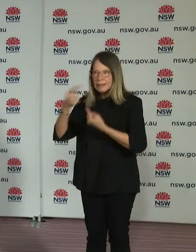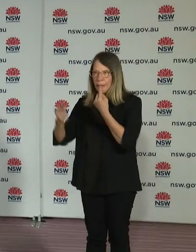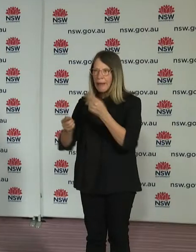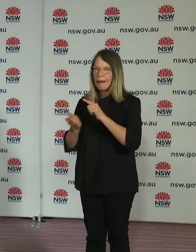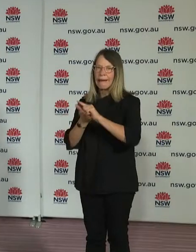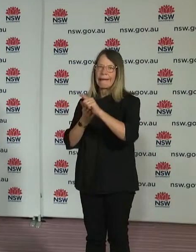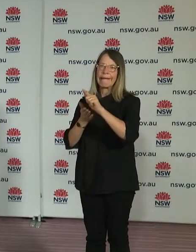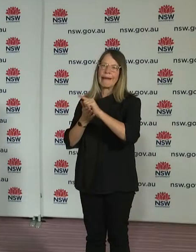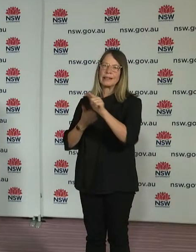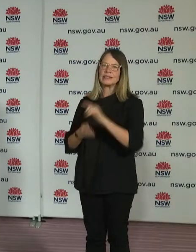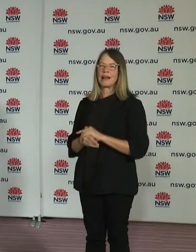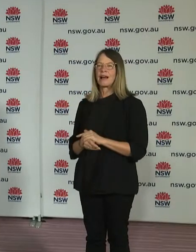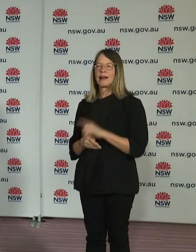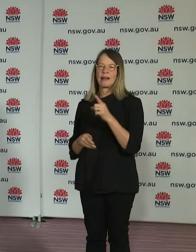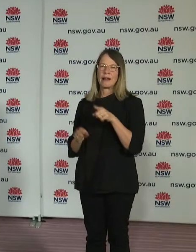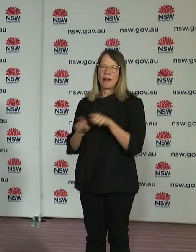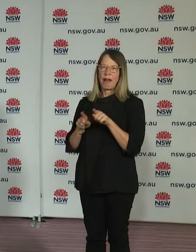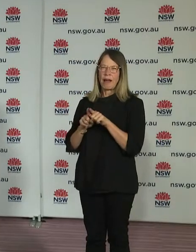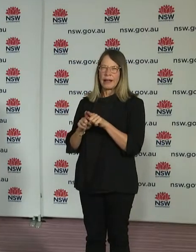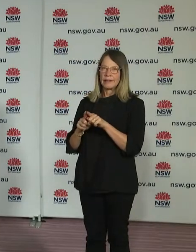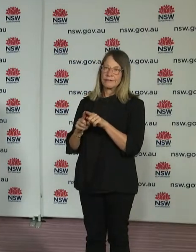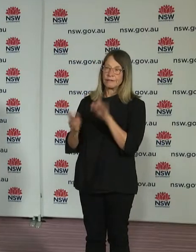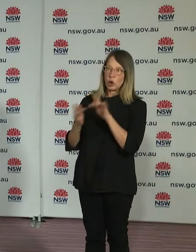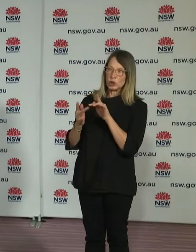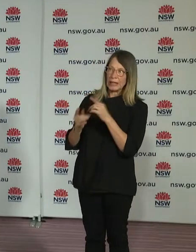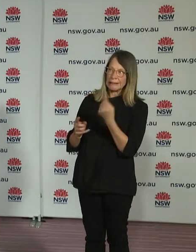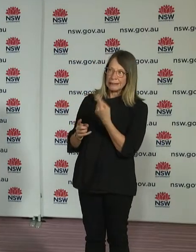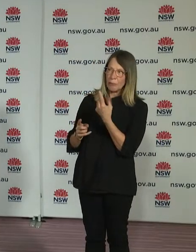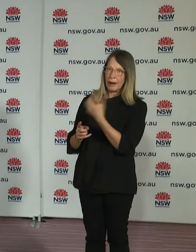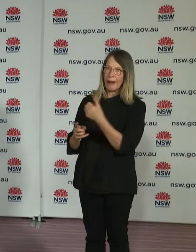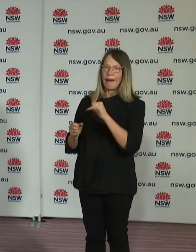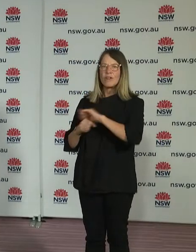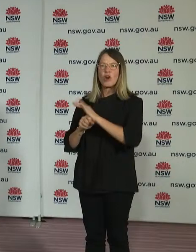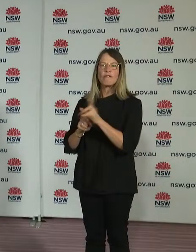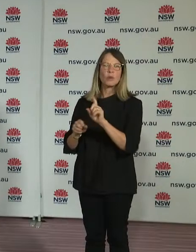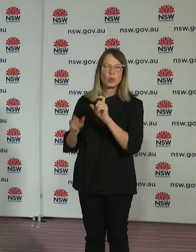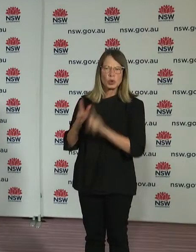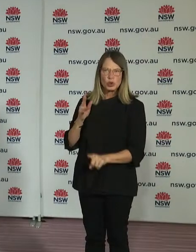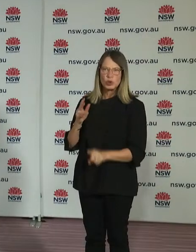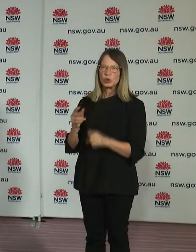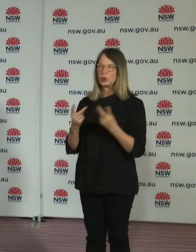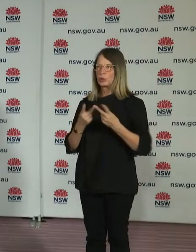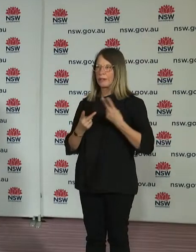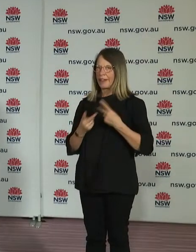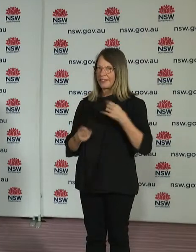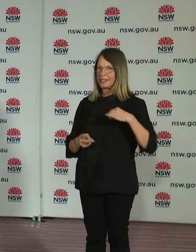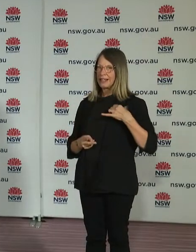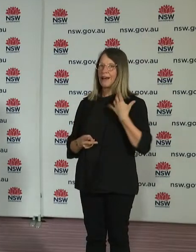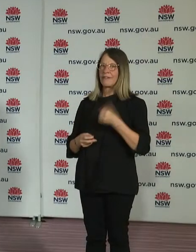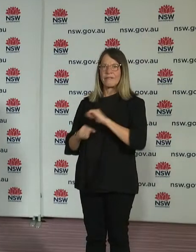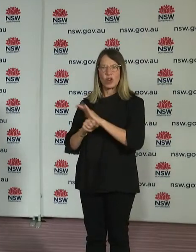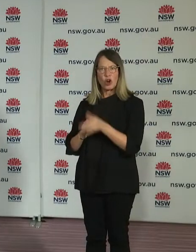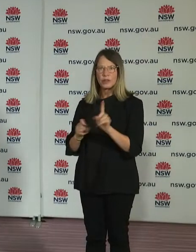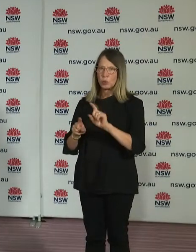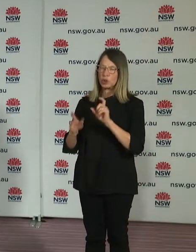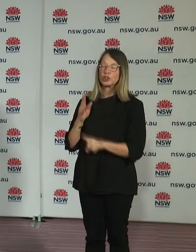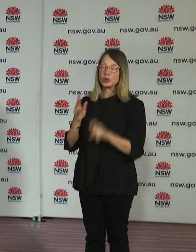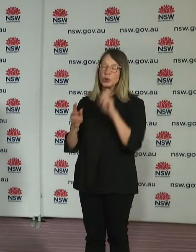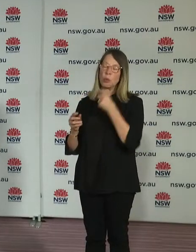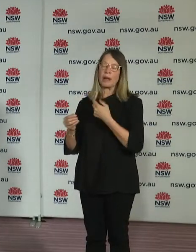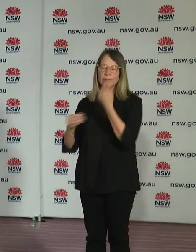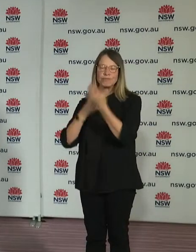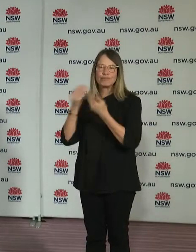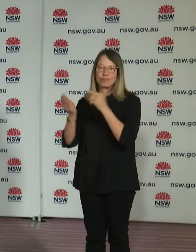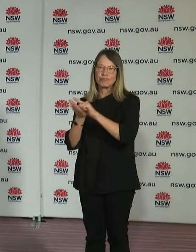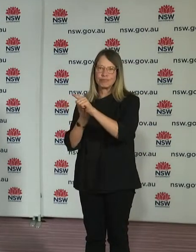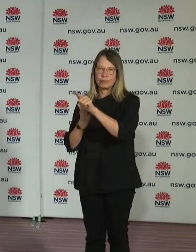and workforce issues regarding employees. So there, the information we'll convey to the public as soon as we have it available. Premier, tomorrow's the first.